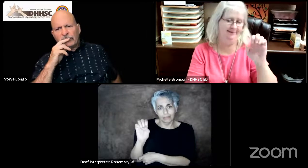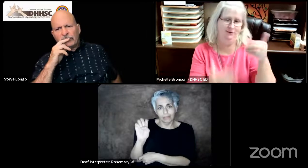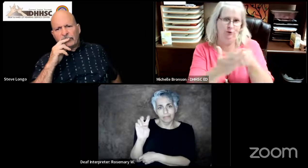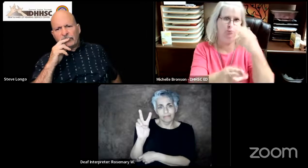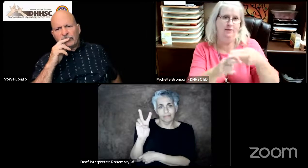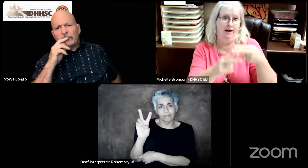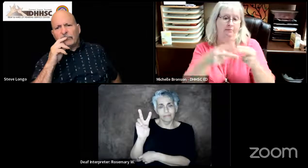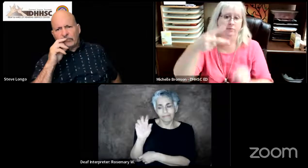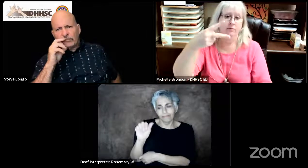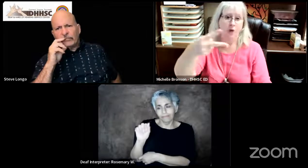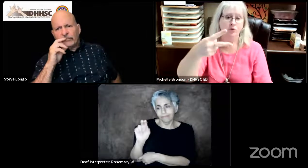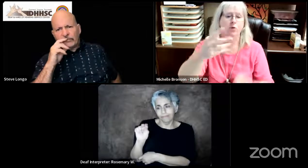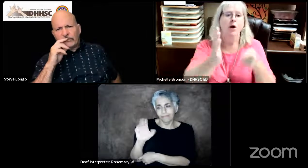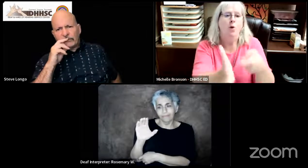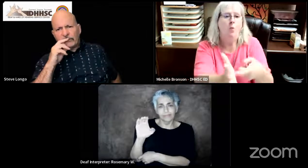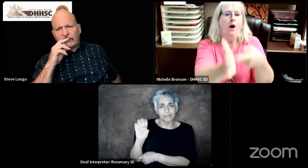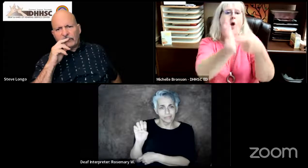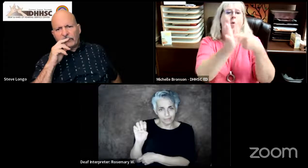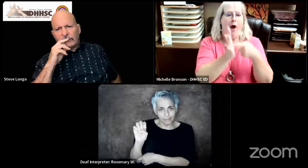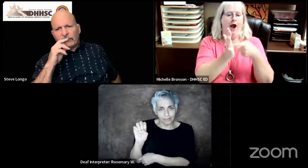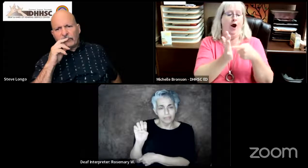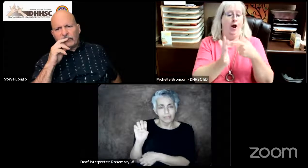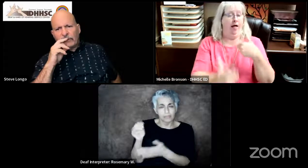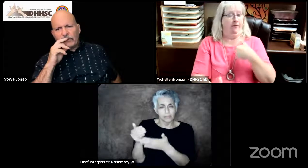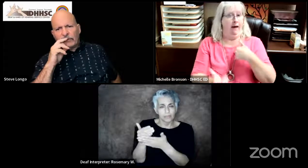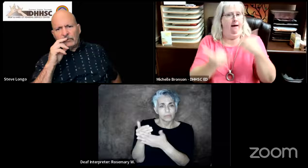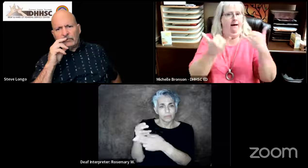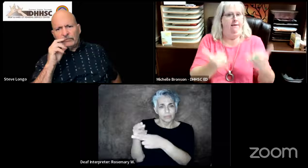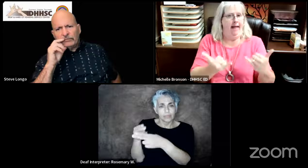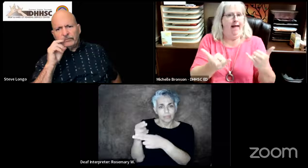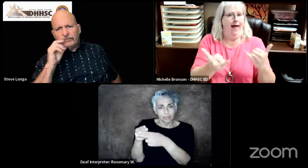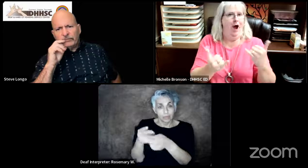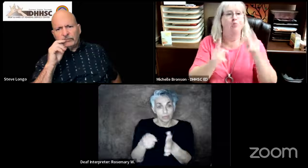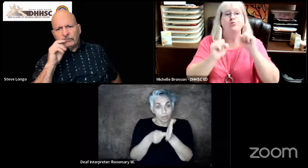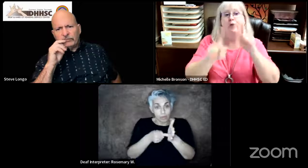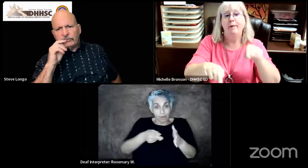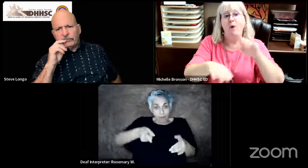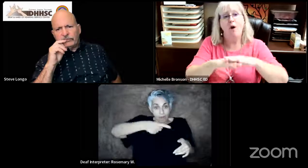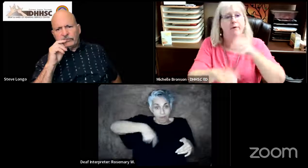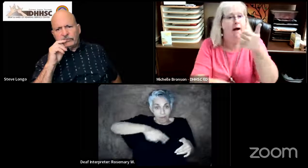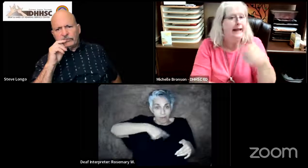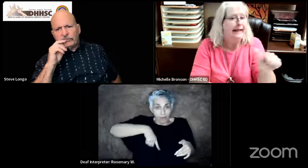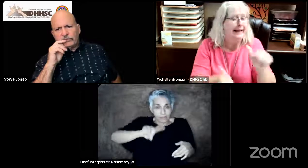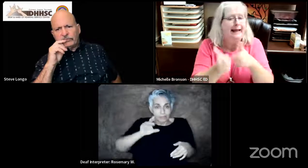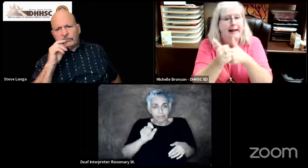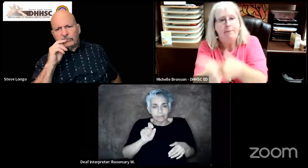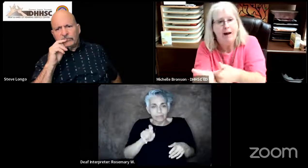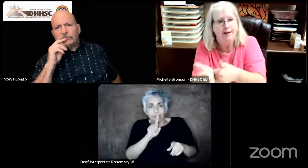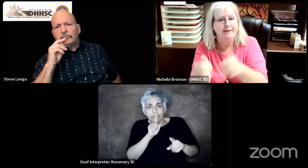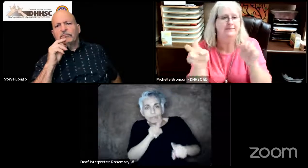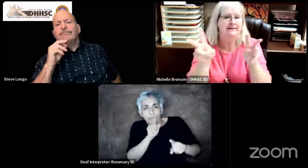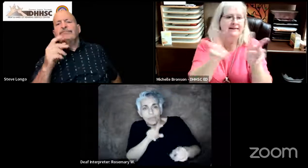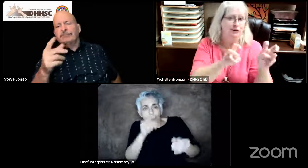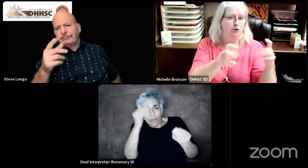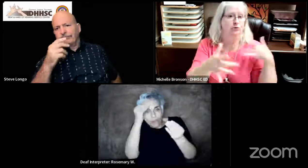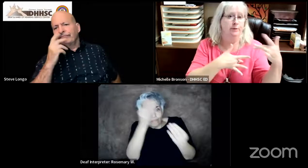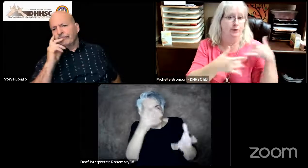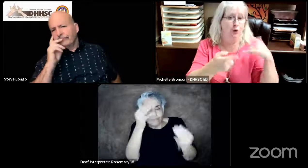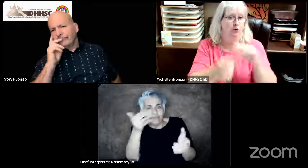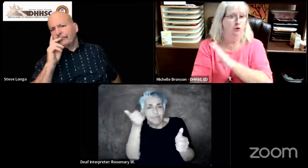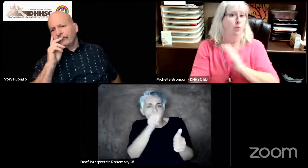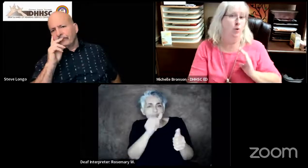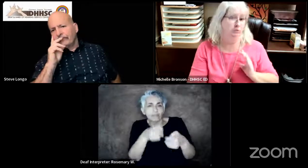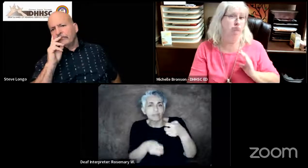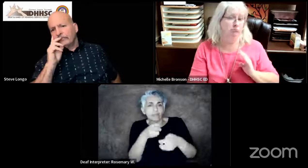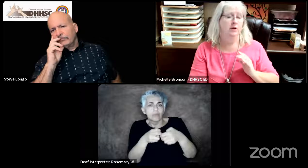Elevate, is their new name. Because of that contract requiring what they do, we now have to report